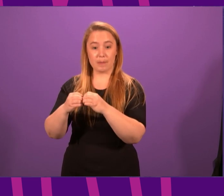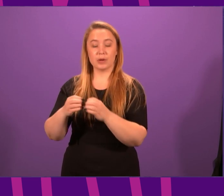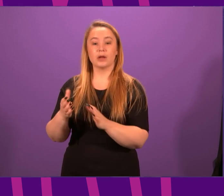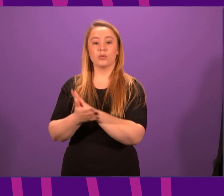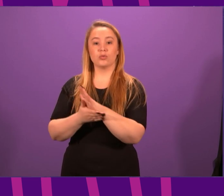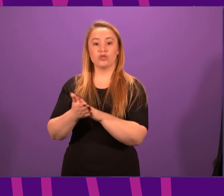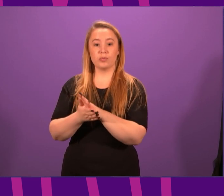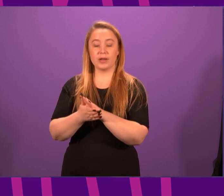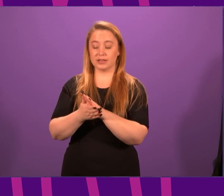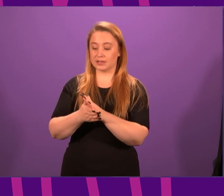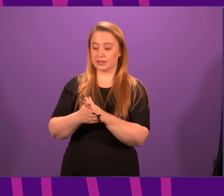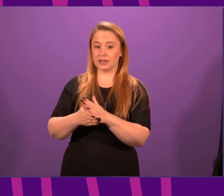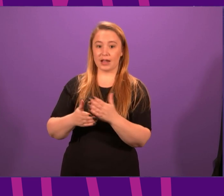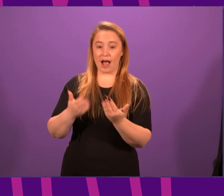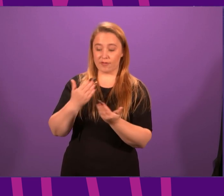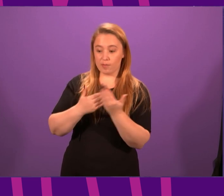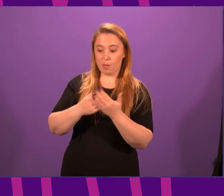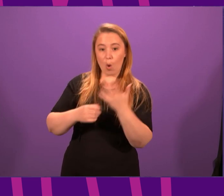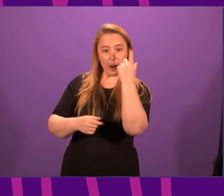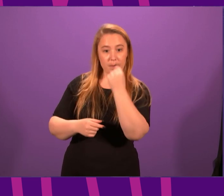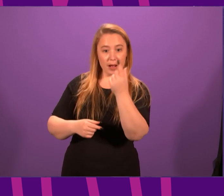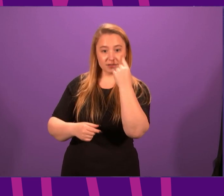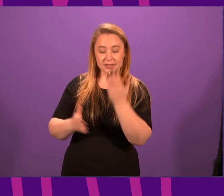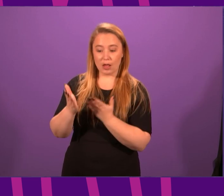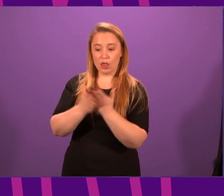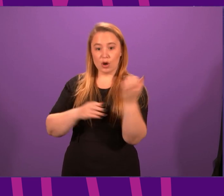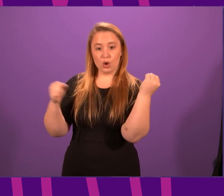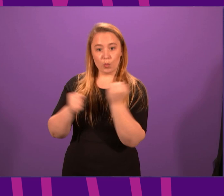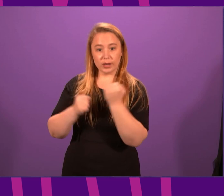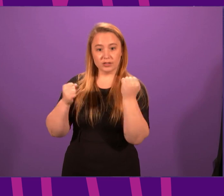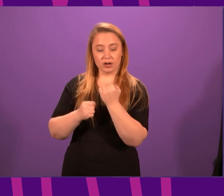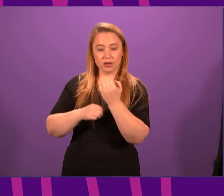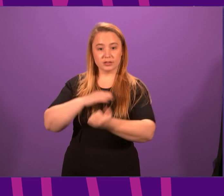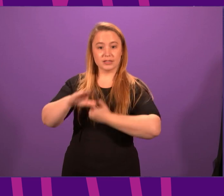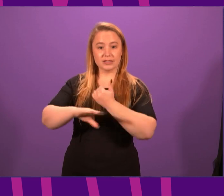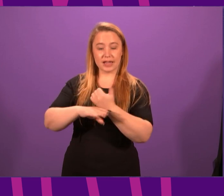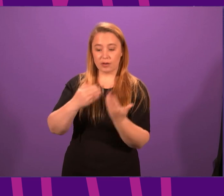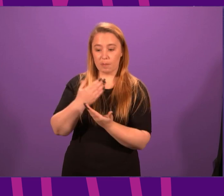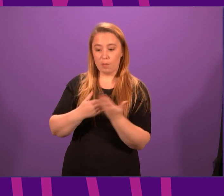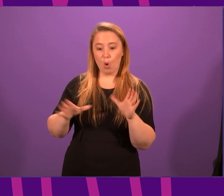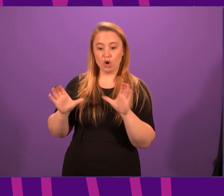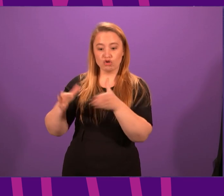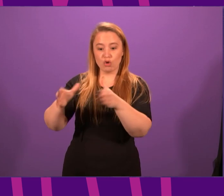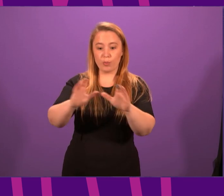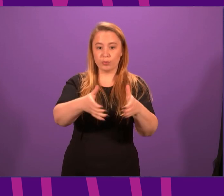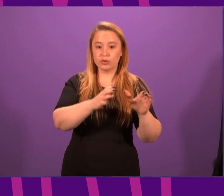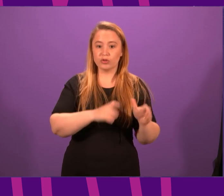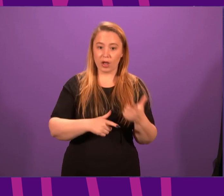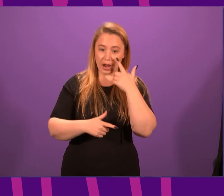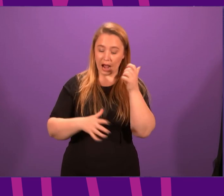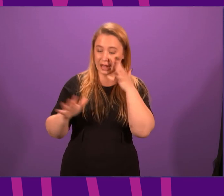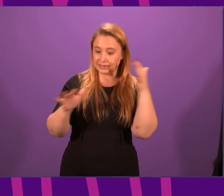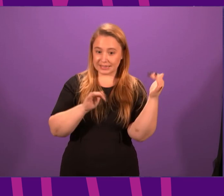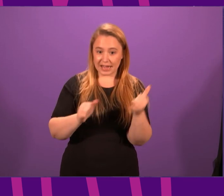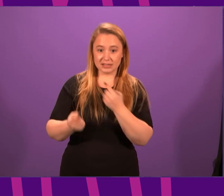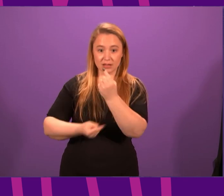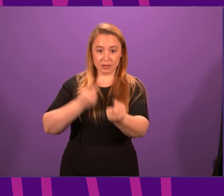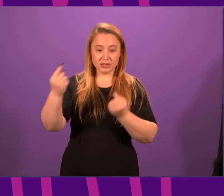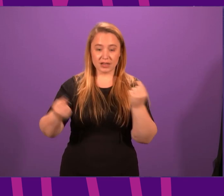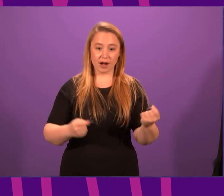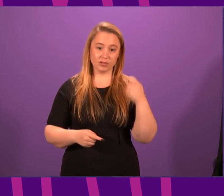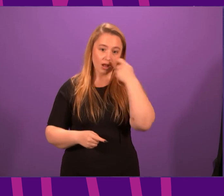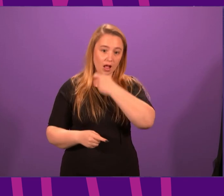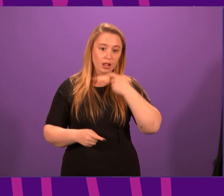in capacity as we enter winter to introduce more cohorts on asymptomatic testing. So it is entirely